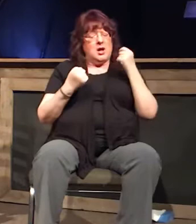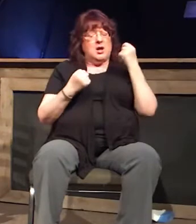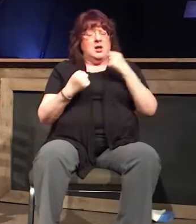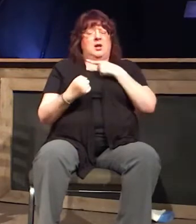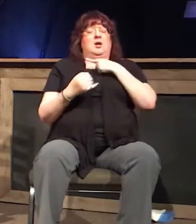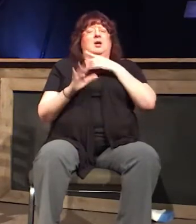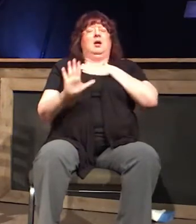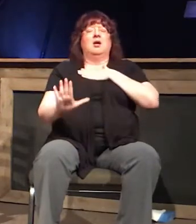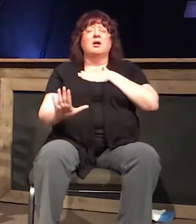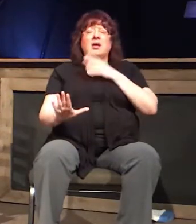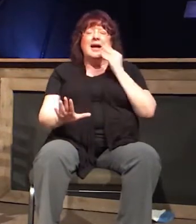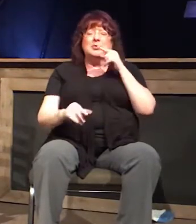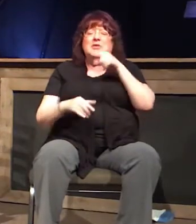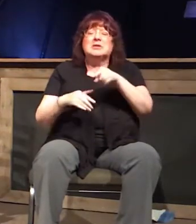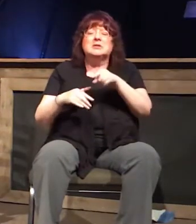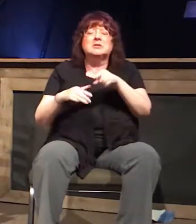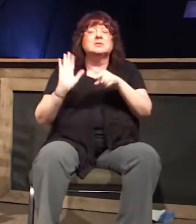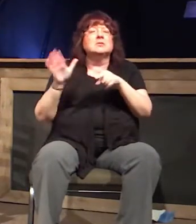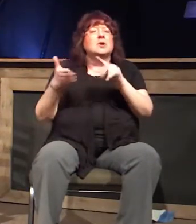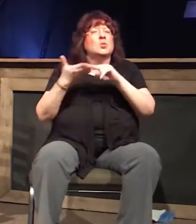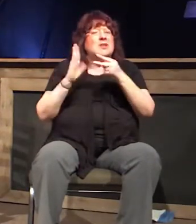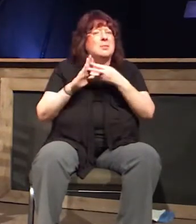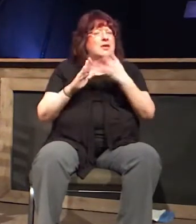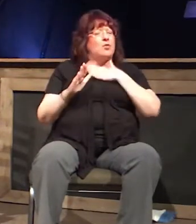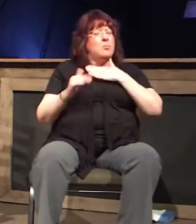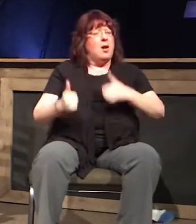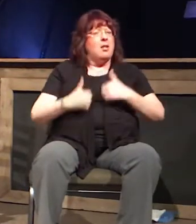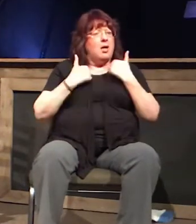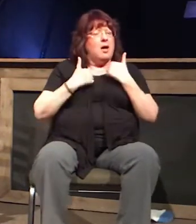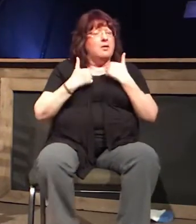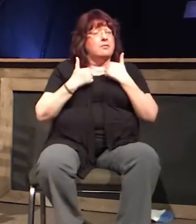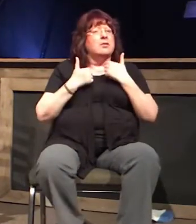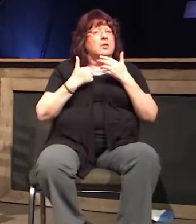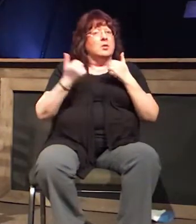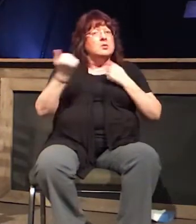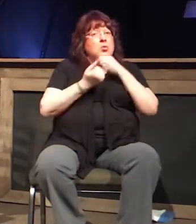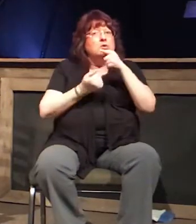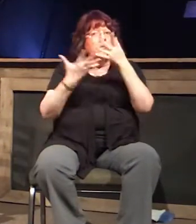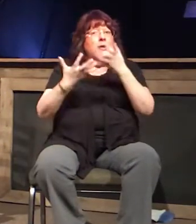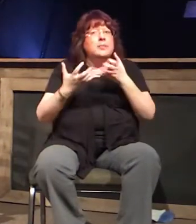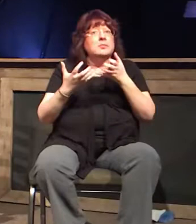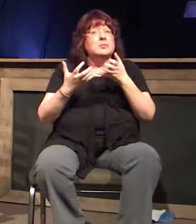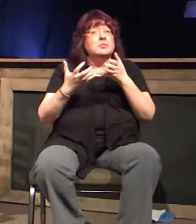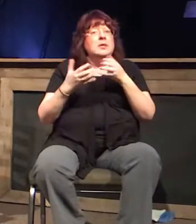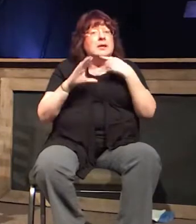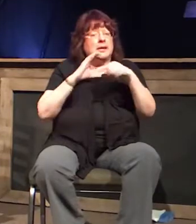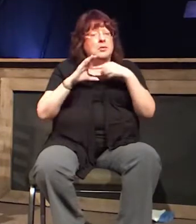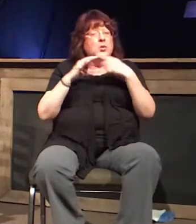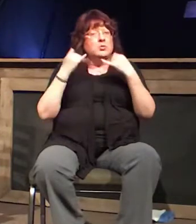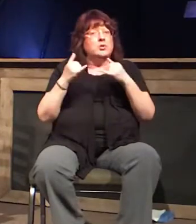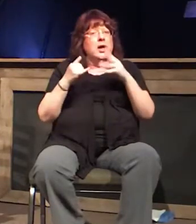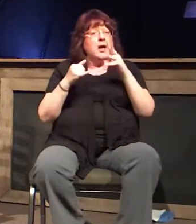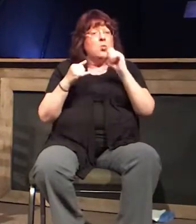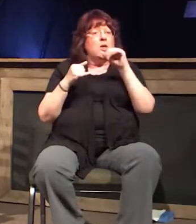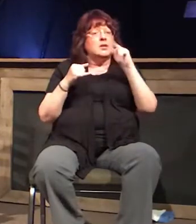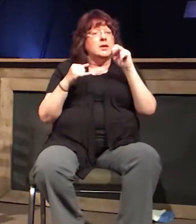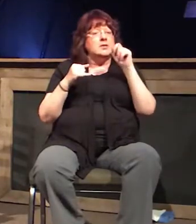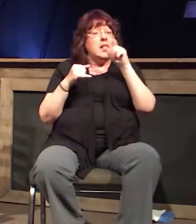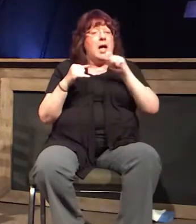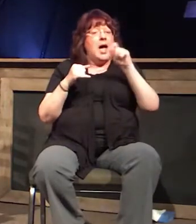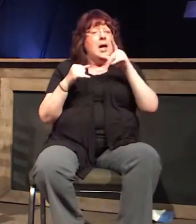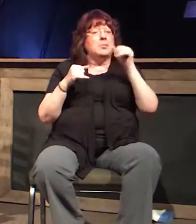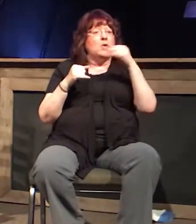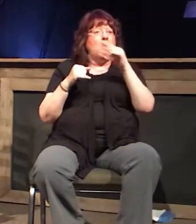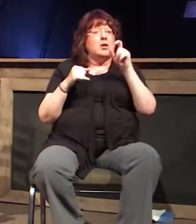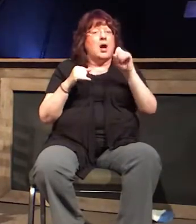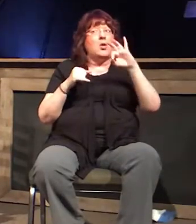you're just like, oh my goodness, I've been through these things. What does that mean in my life? We want to be here for you. We want you to email today, wellness@pureheart.org.